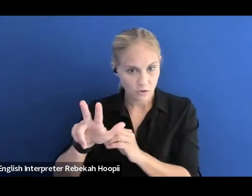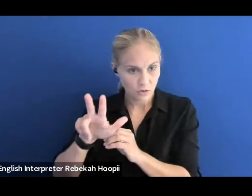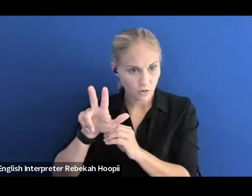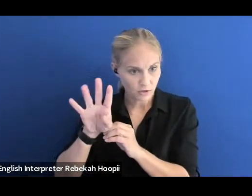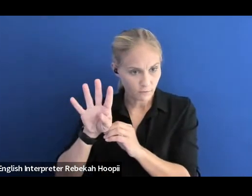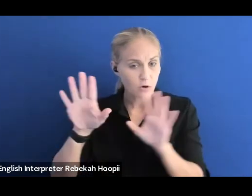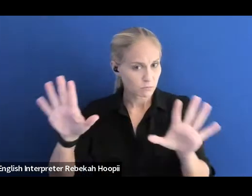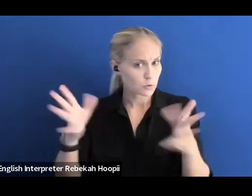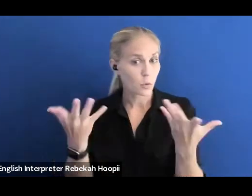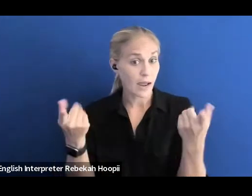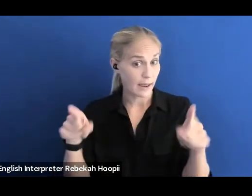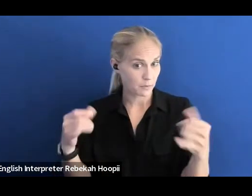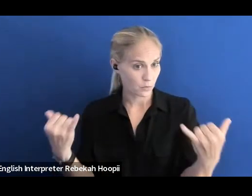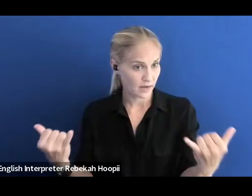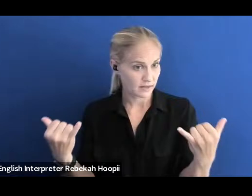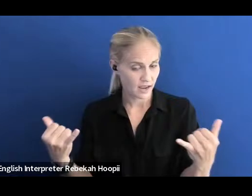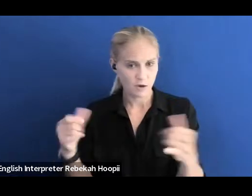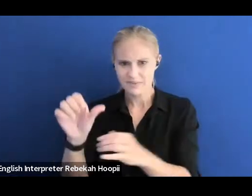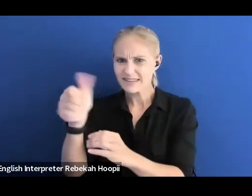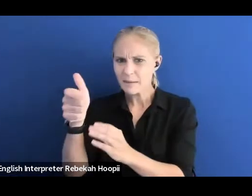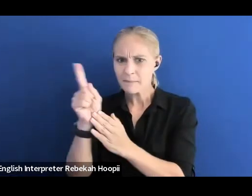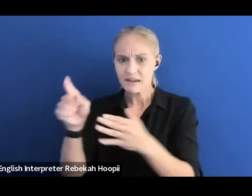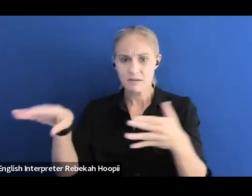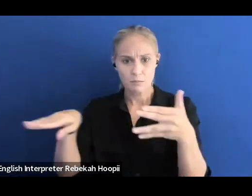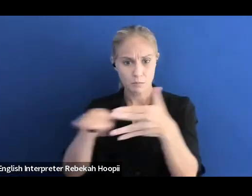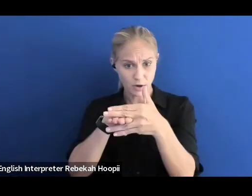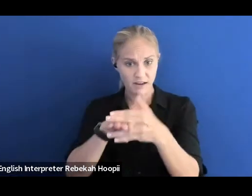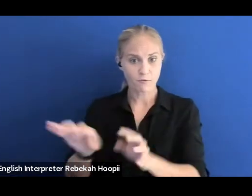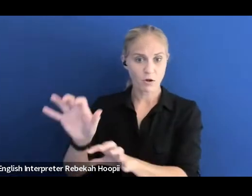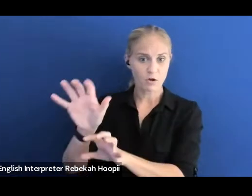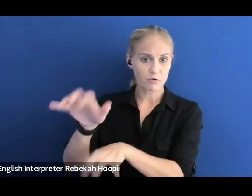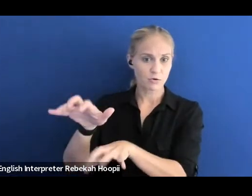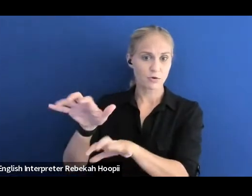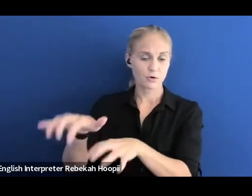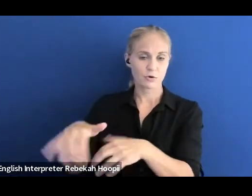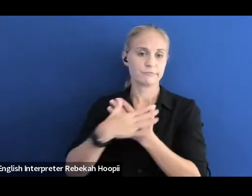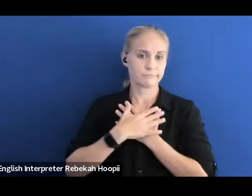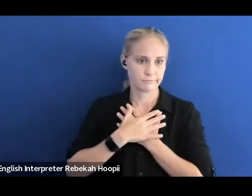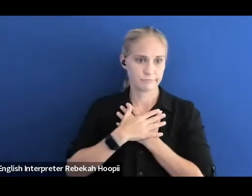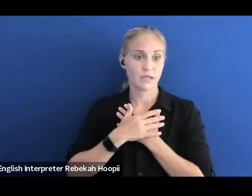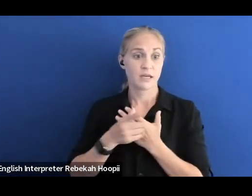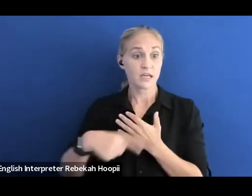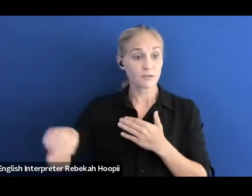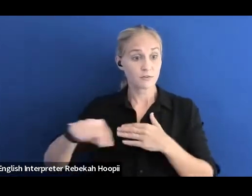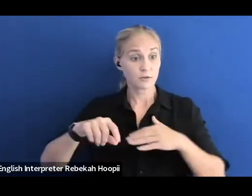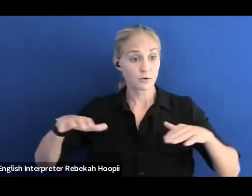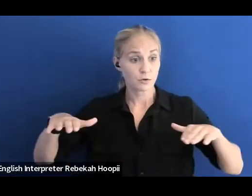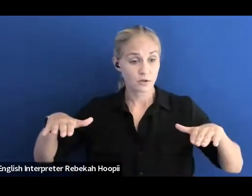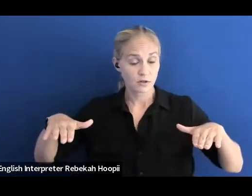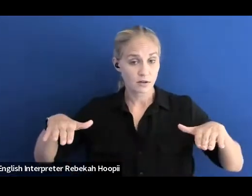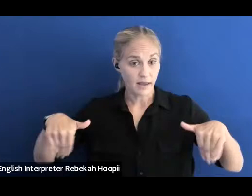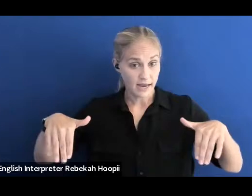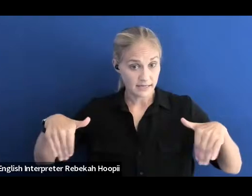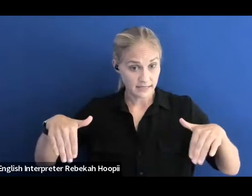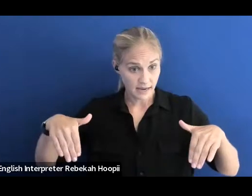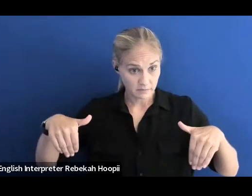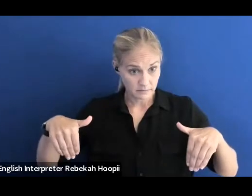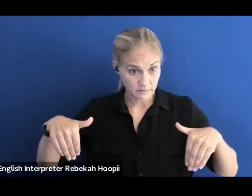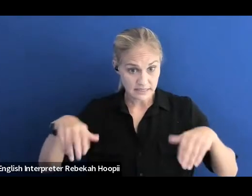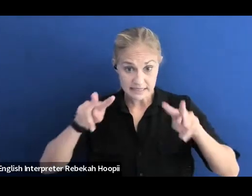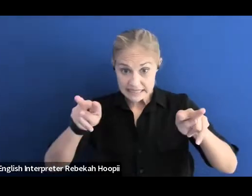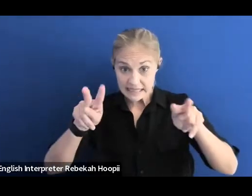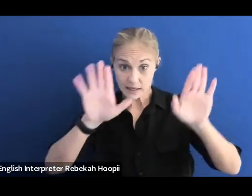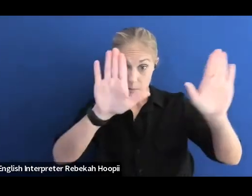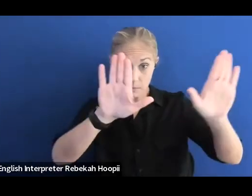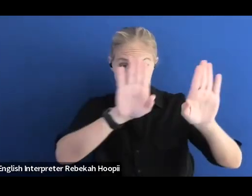Is there a number 34? Is that the end? Okay, so we're going to take about a 10-minute break for the court reporter. And if you have not seen the poster, please go do so.